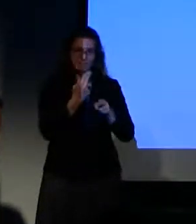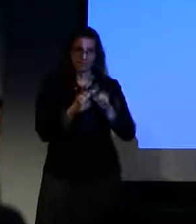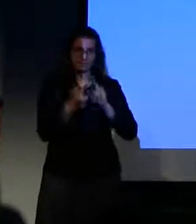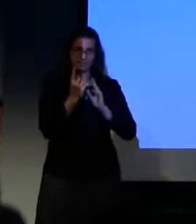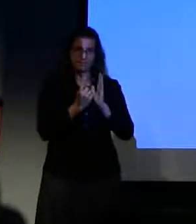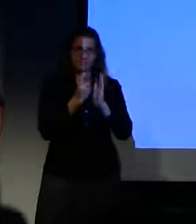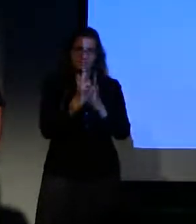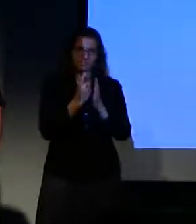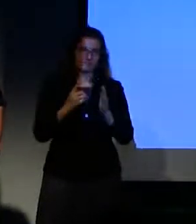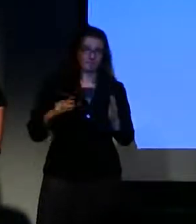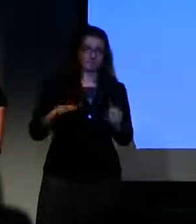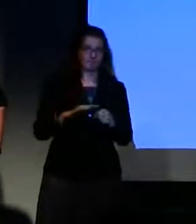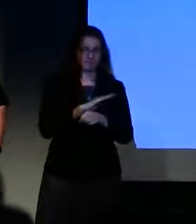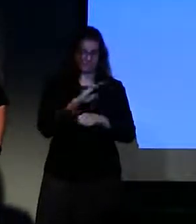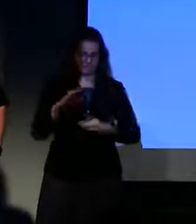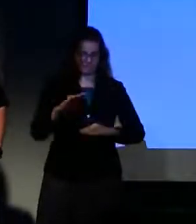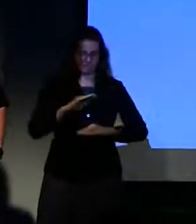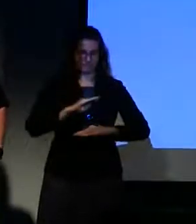of madness.